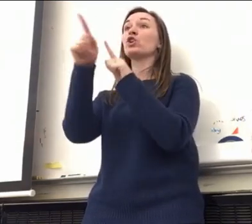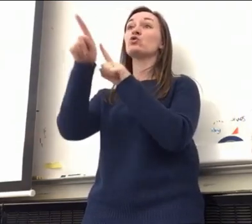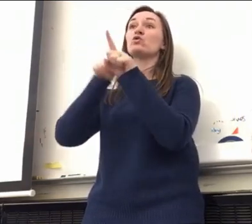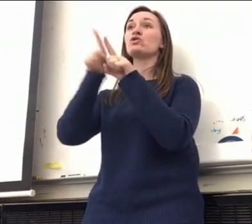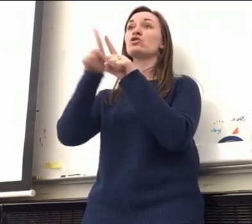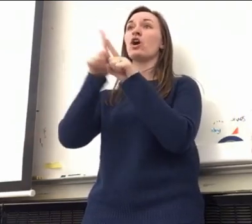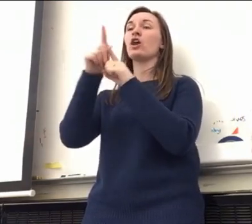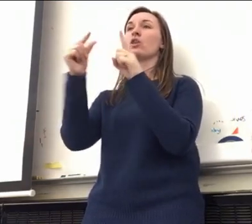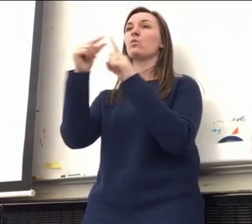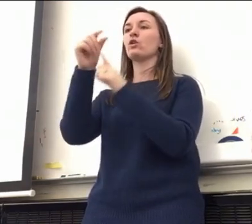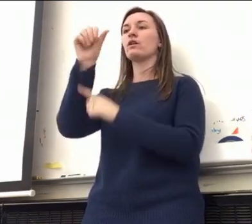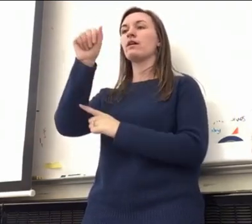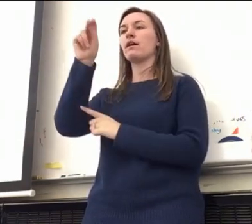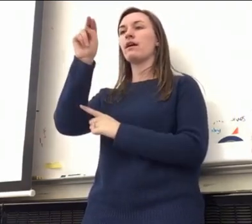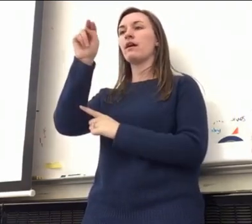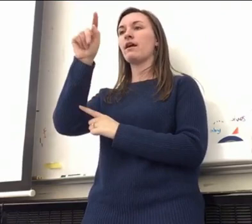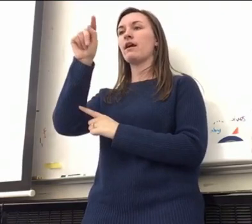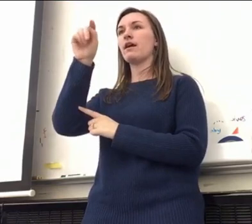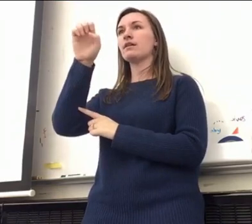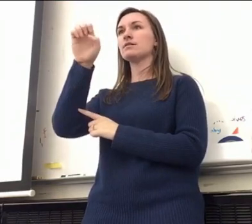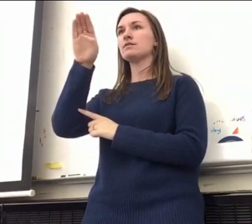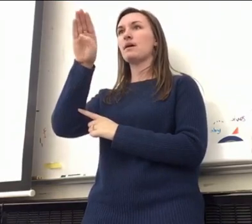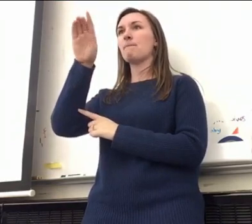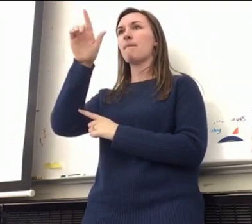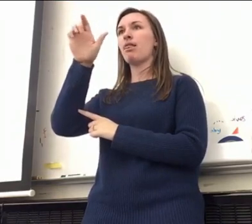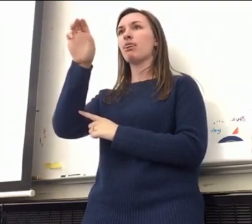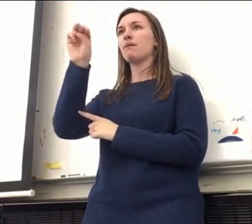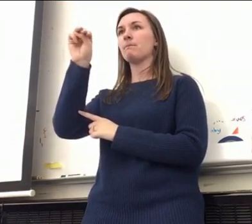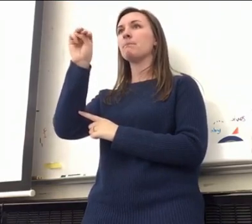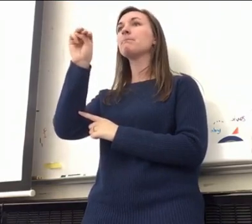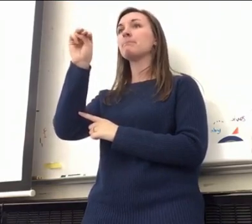be the word antebellum. Antebellum.